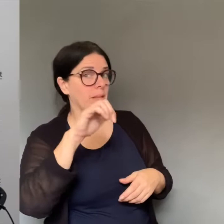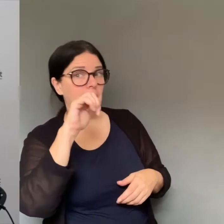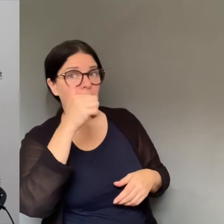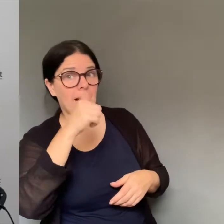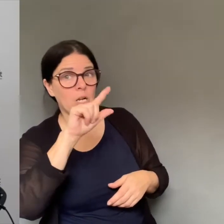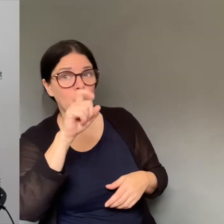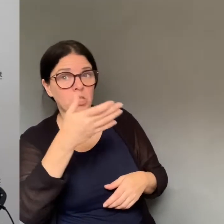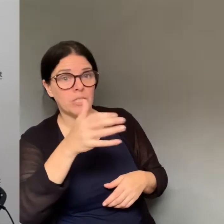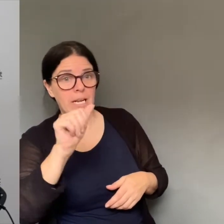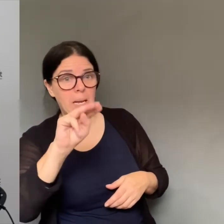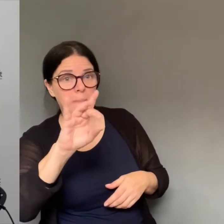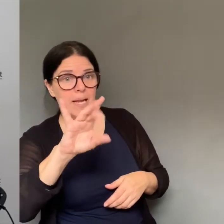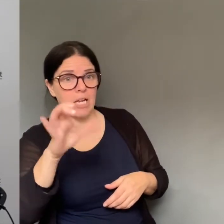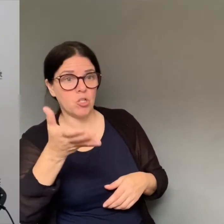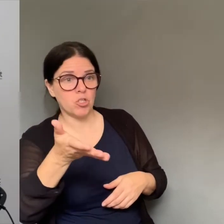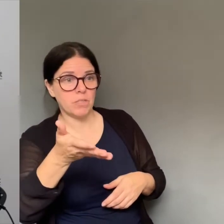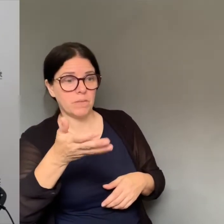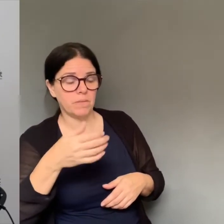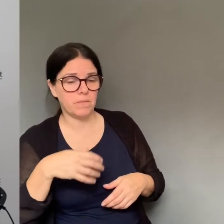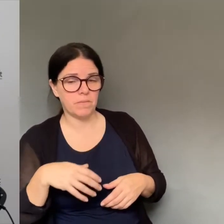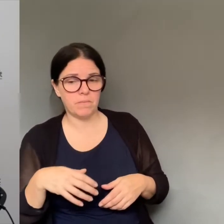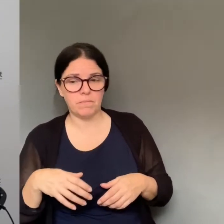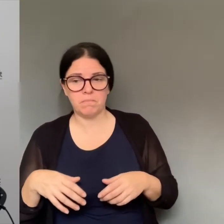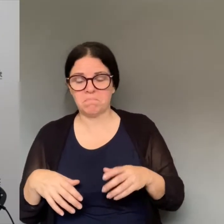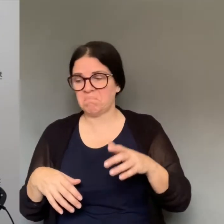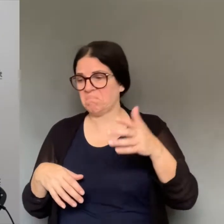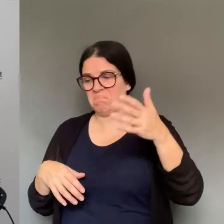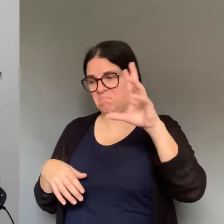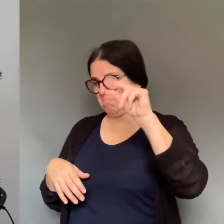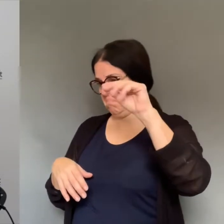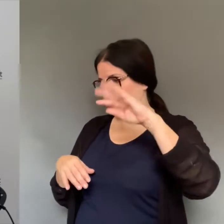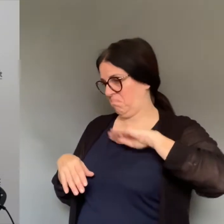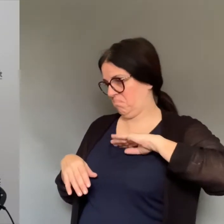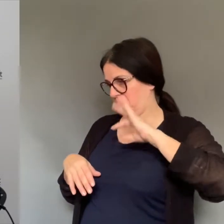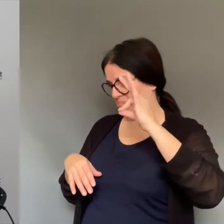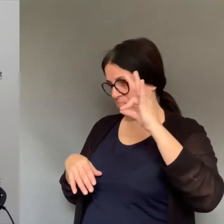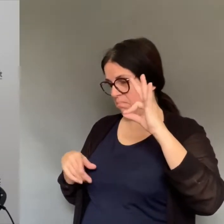Any further questions from AM 800?